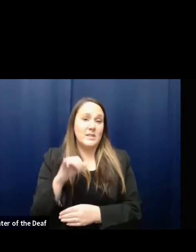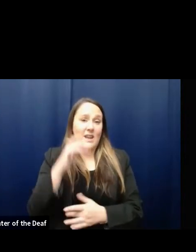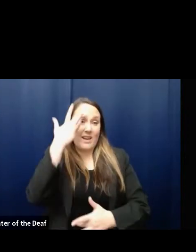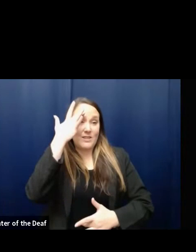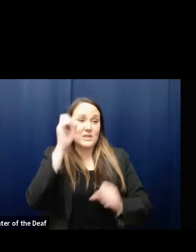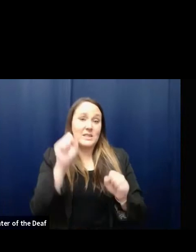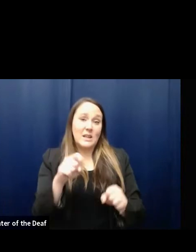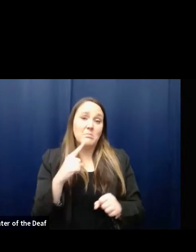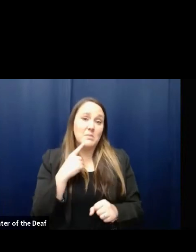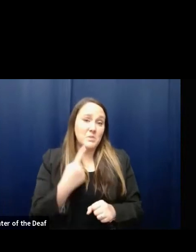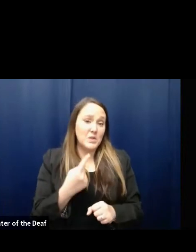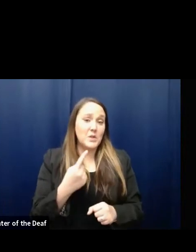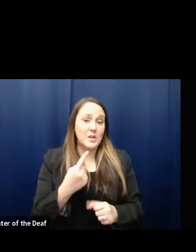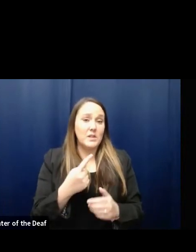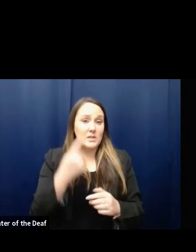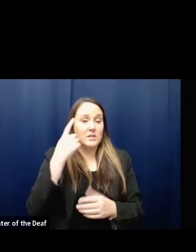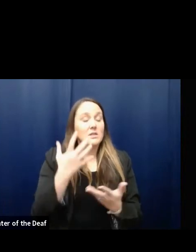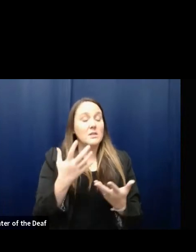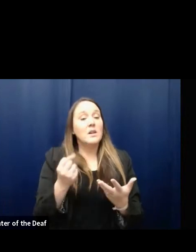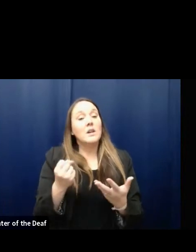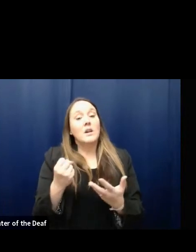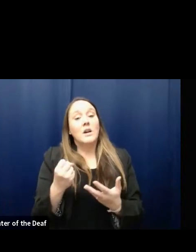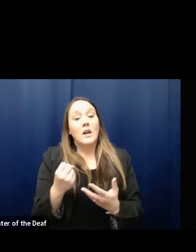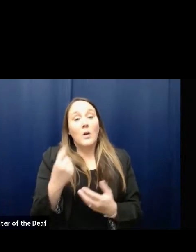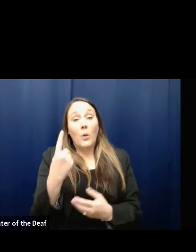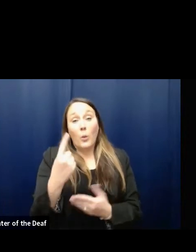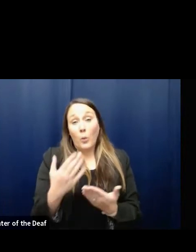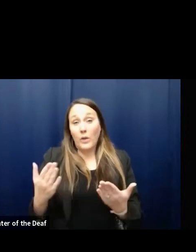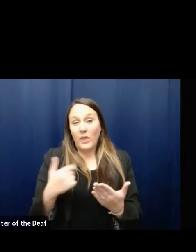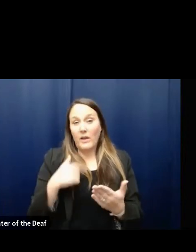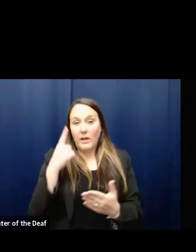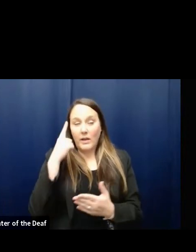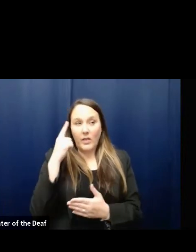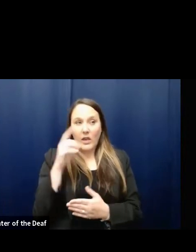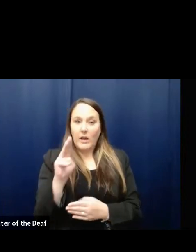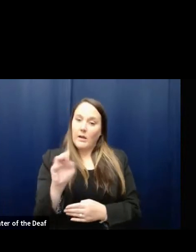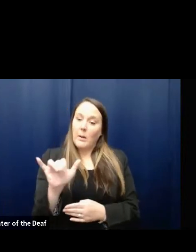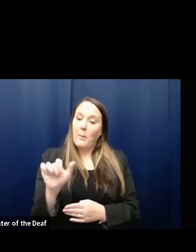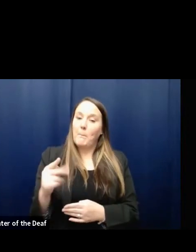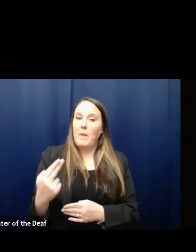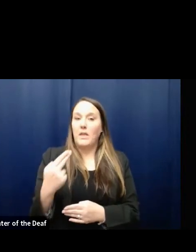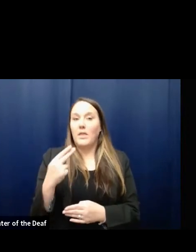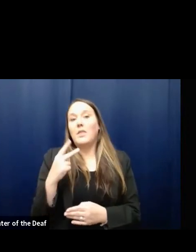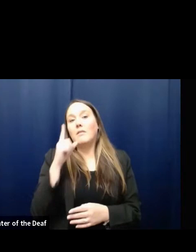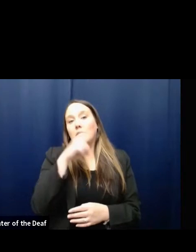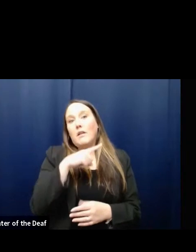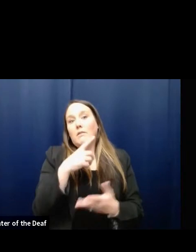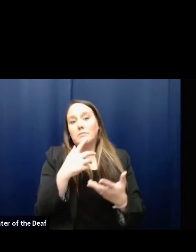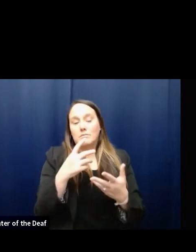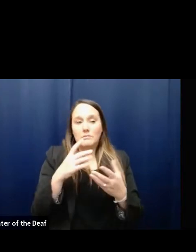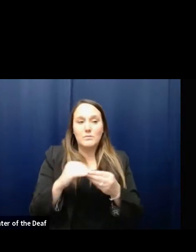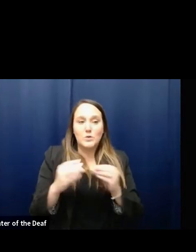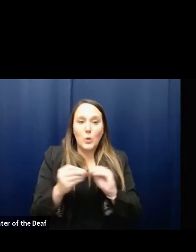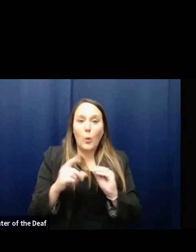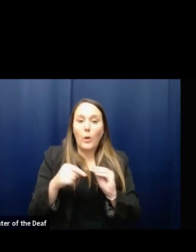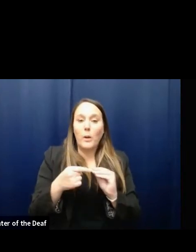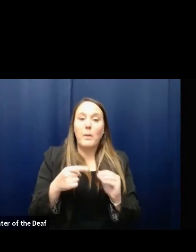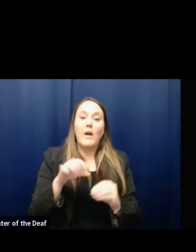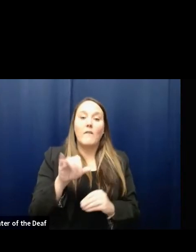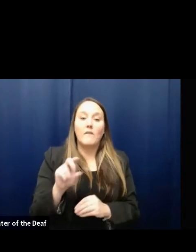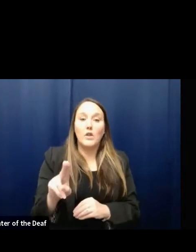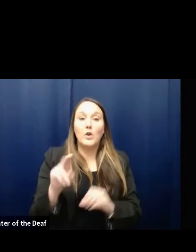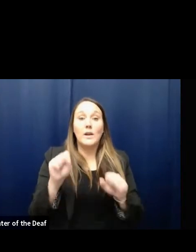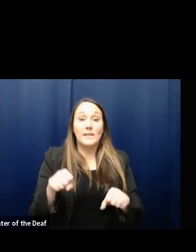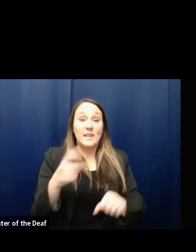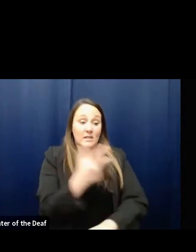some folks. So, and one thing I think one of the myths, take this opportunity to bust some myths. One of the myths that's out there is you can get your flu shot too